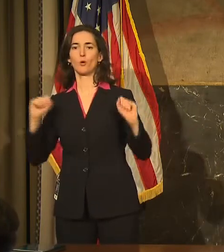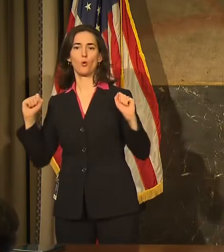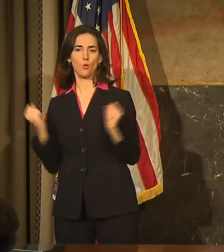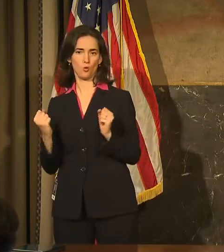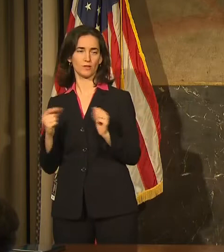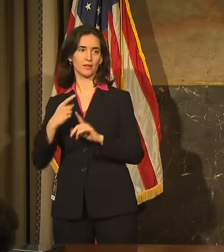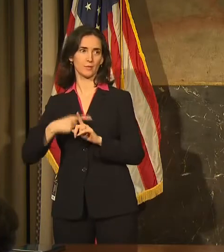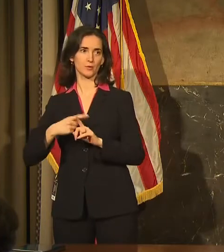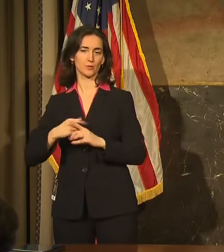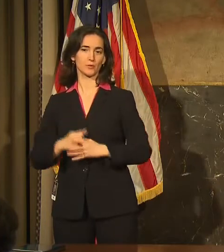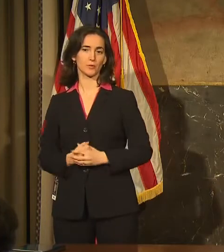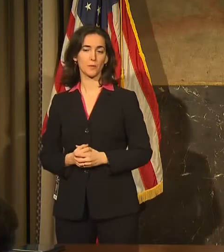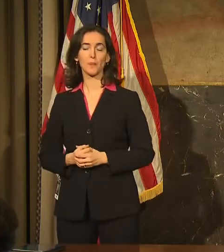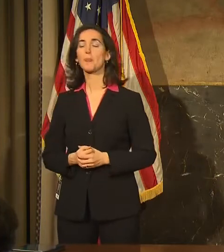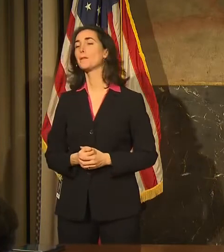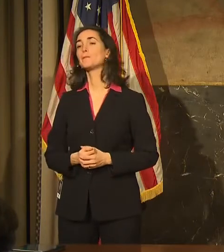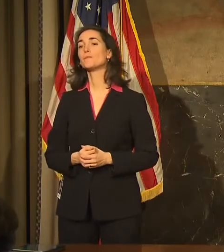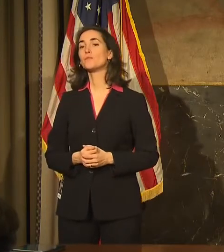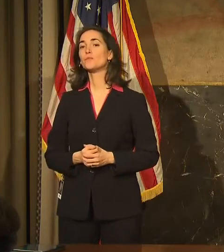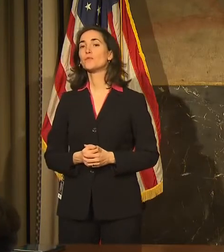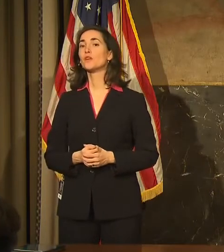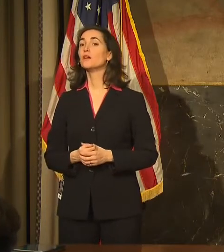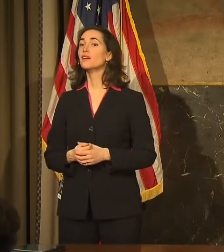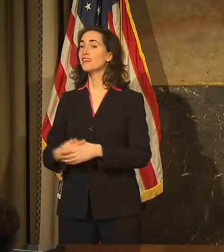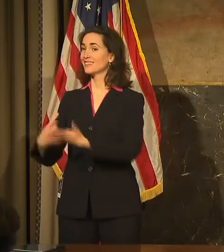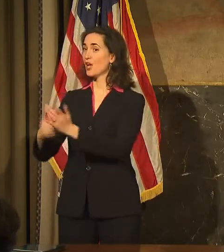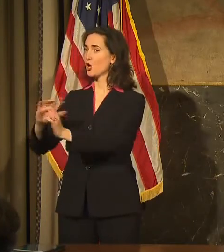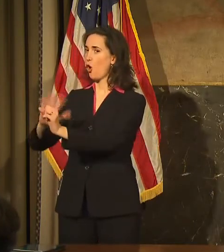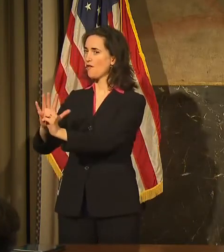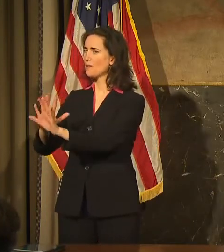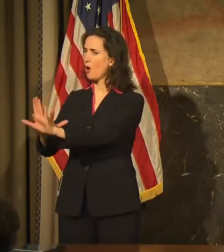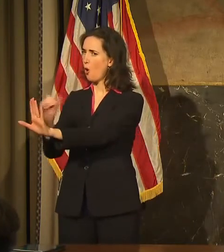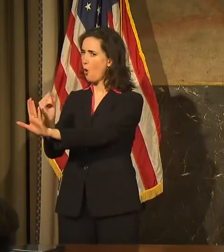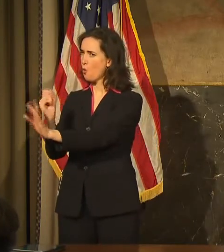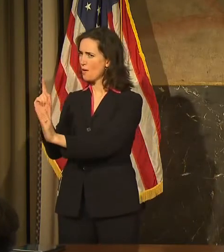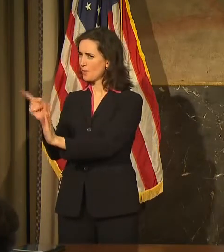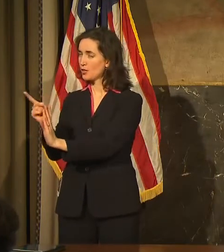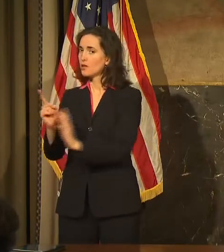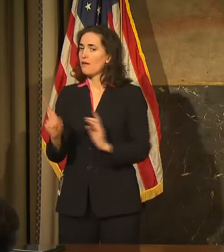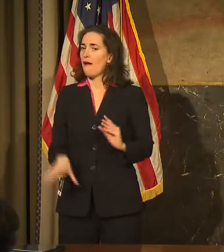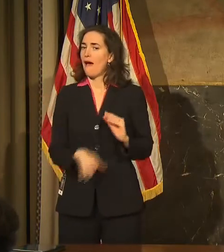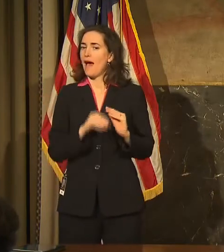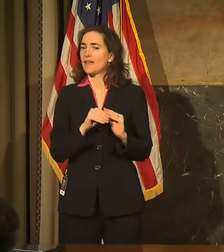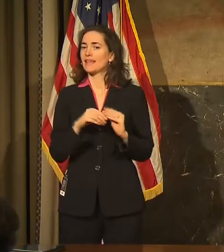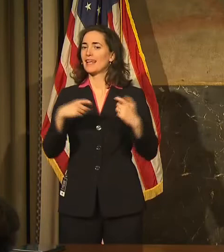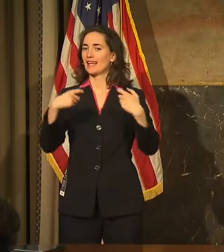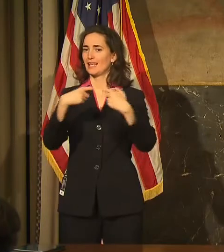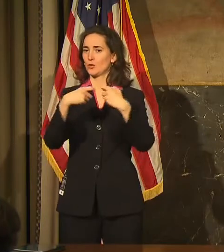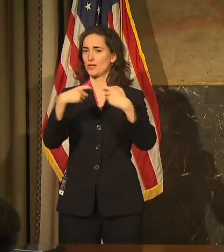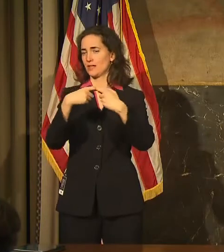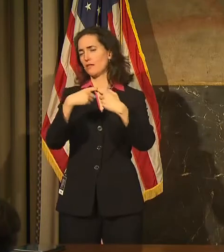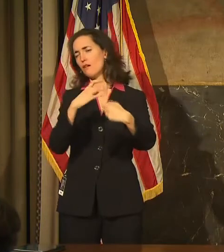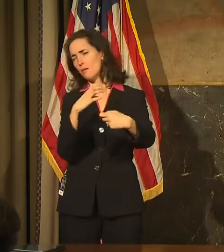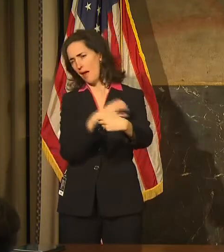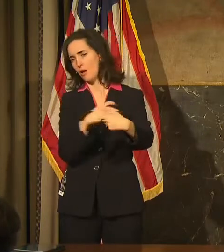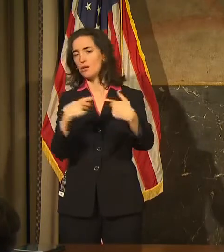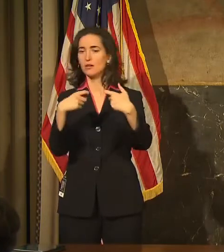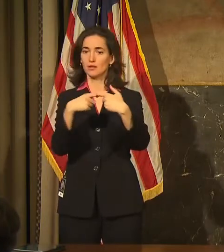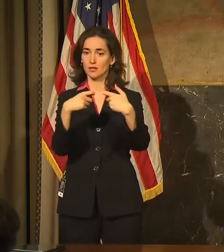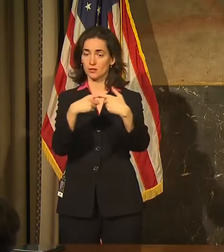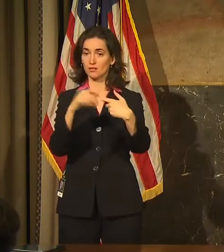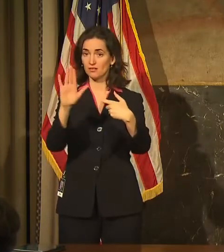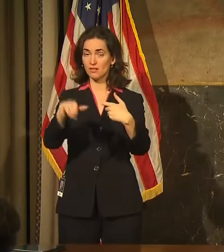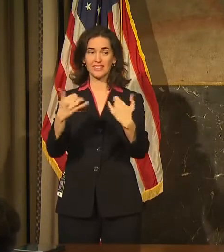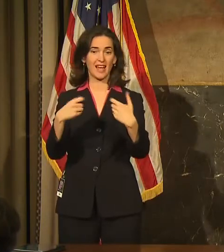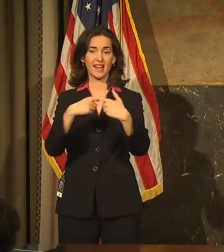And before I get to COVID, I did want to speak to just a moment about power. We know that the electricity companies have been